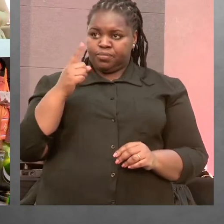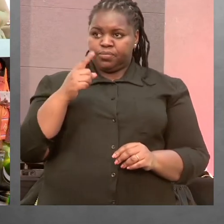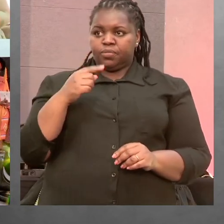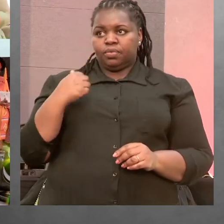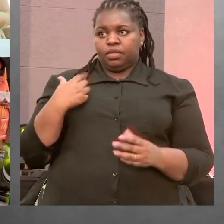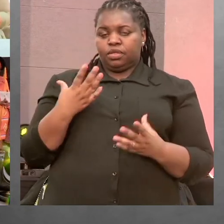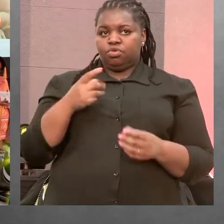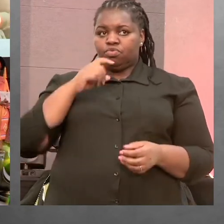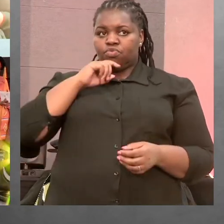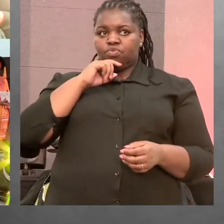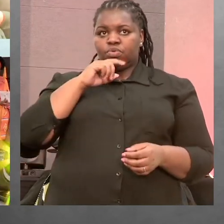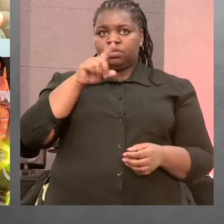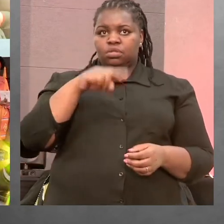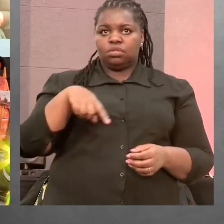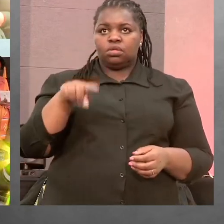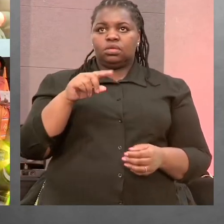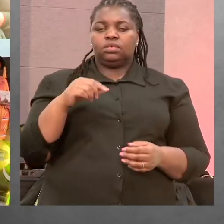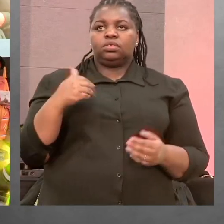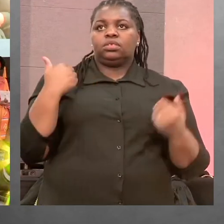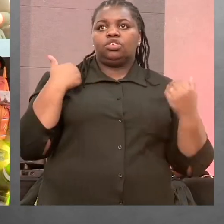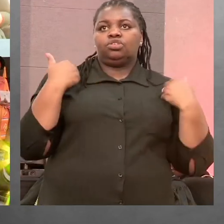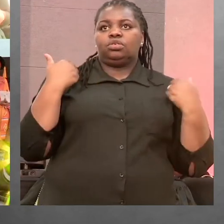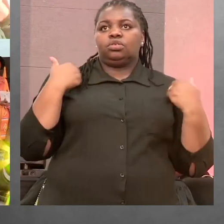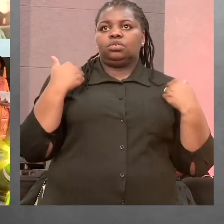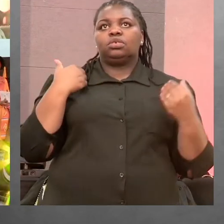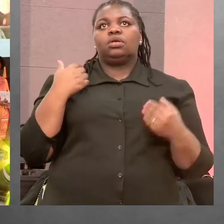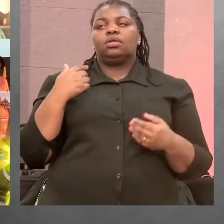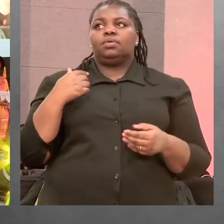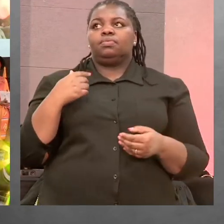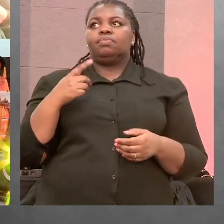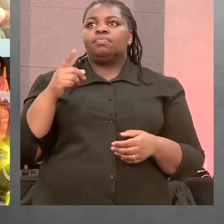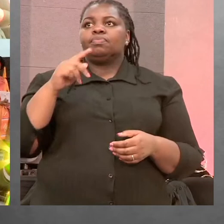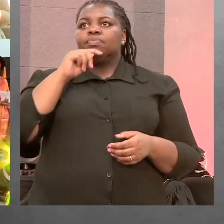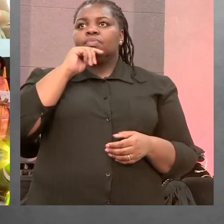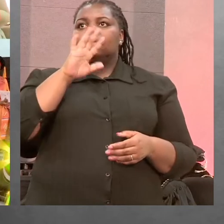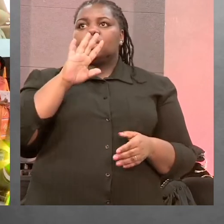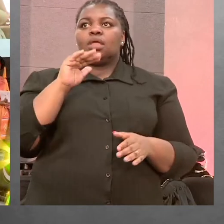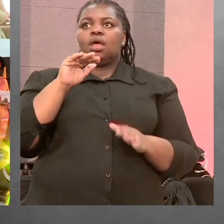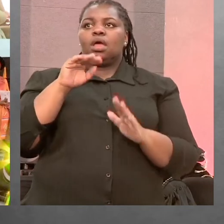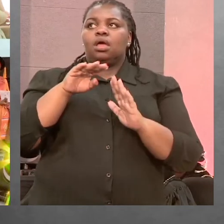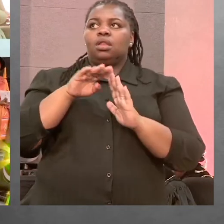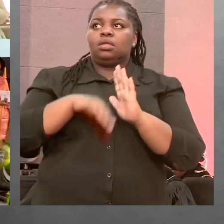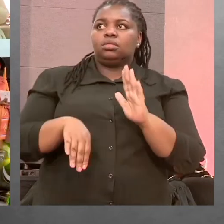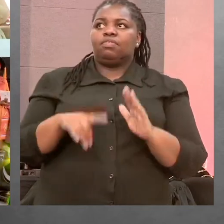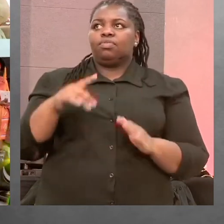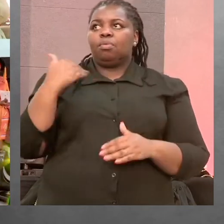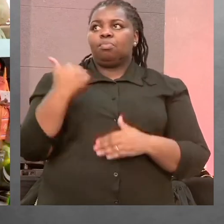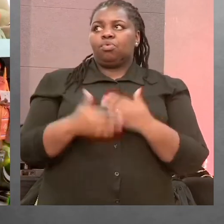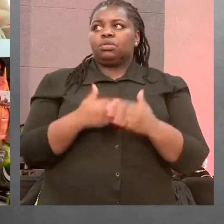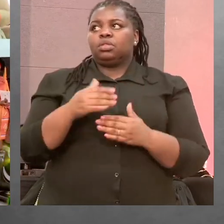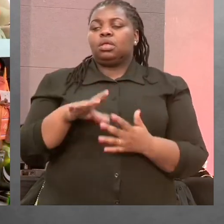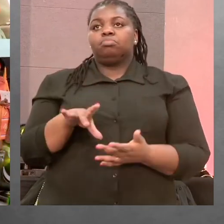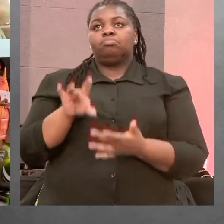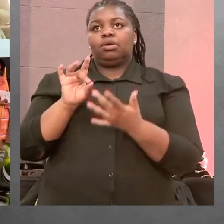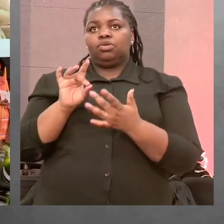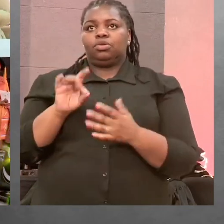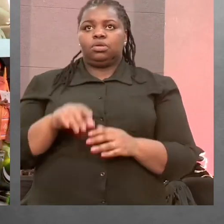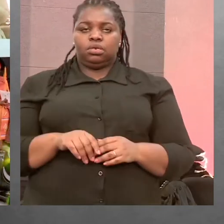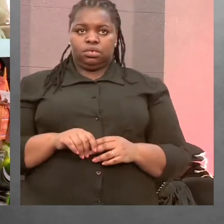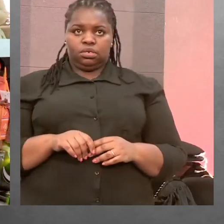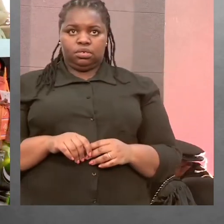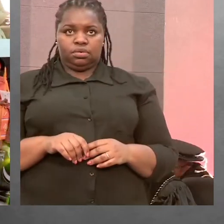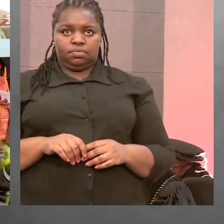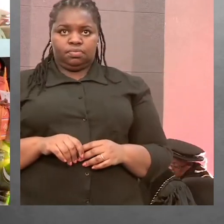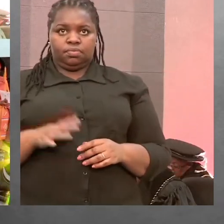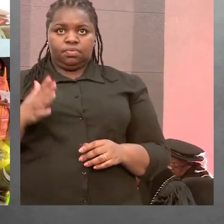tendencies to use arson and destruction of university property are less than progressive, particularly,